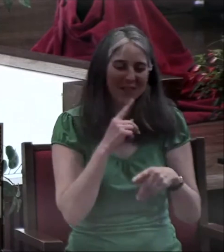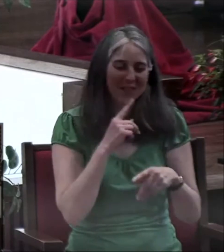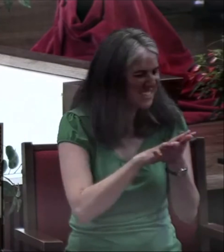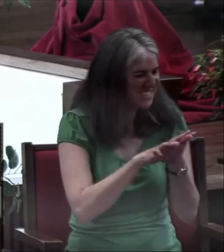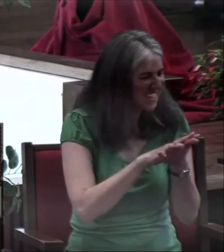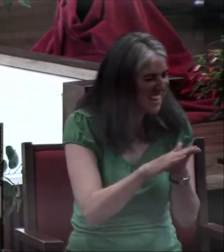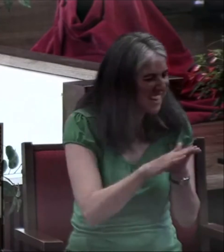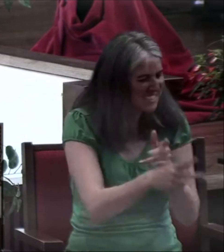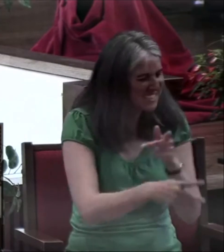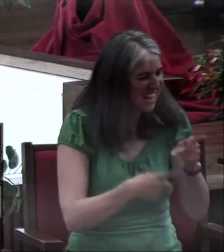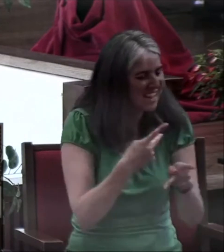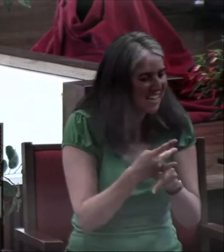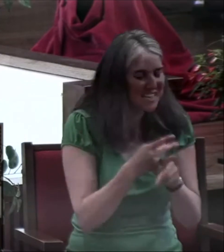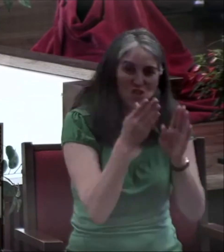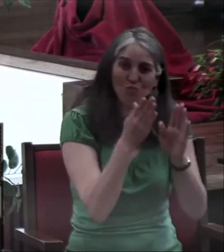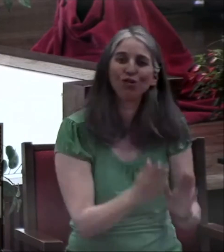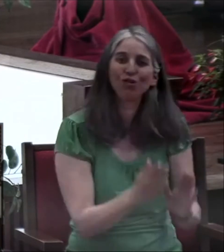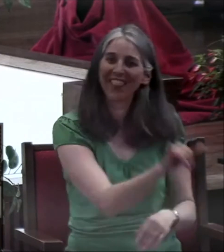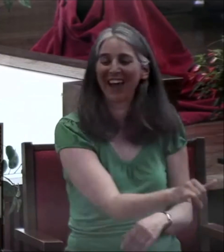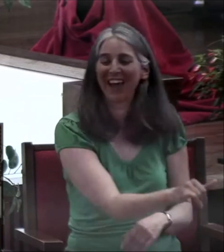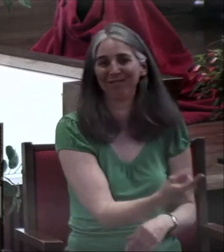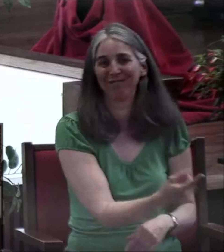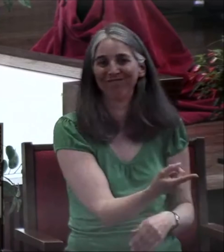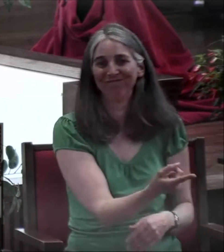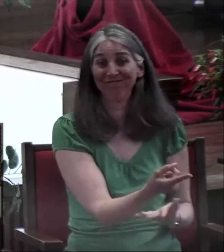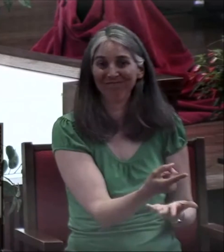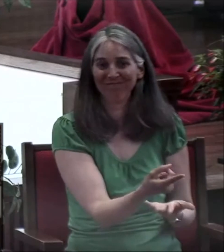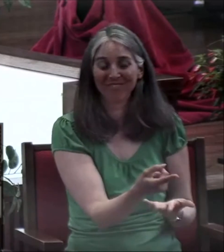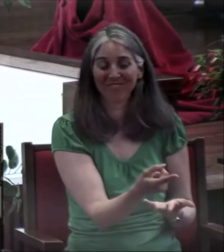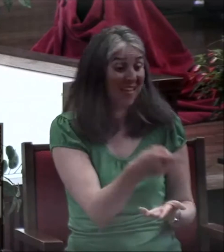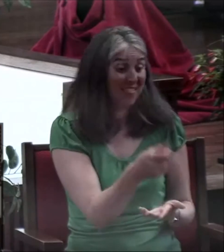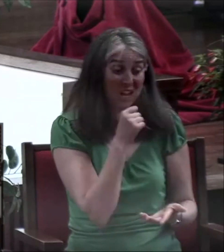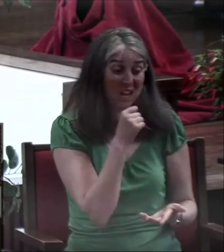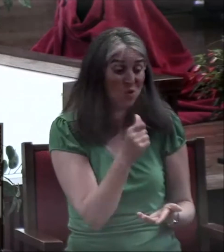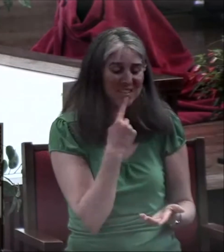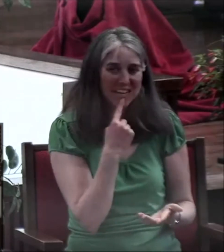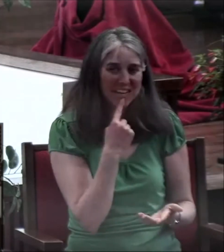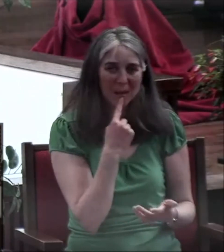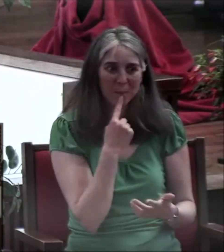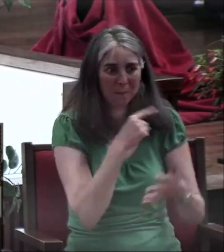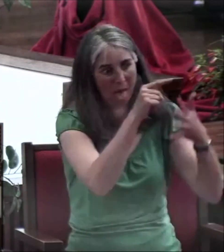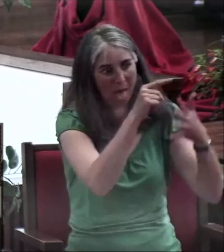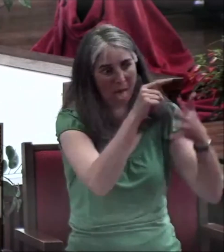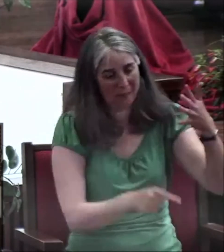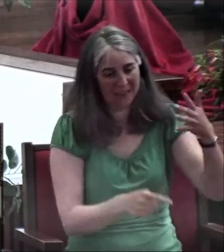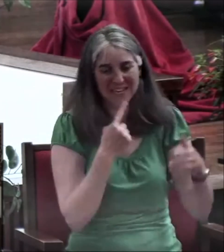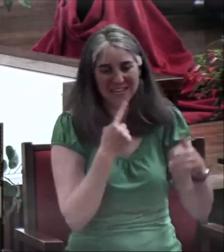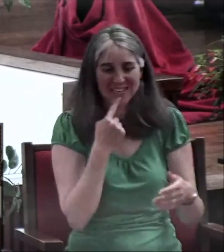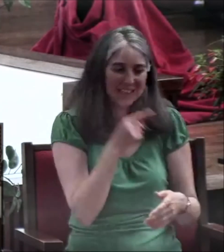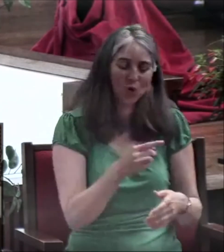nicest, kindest person. They don't talk about all the other things. They talk about the fact that